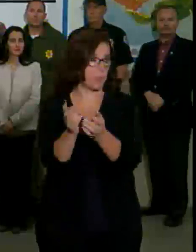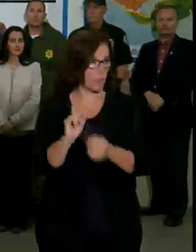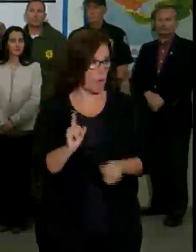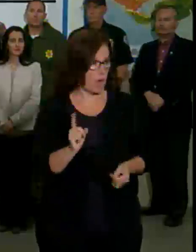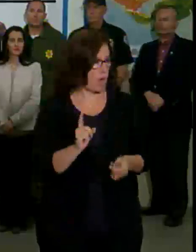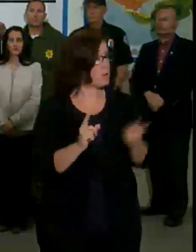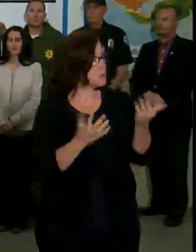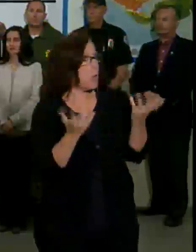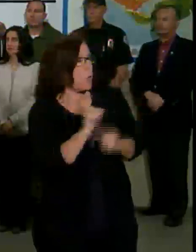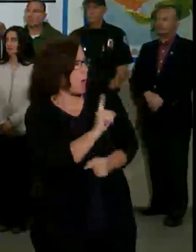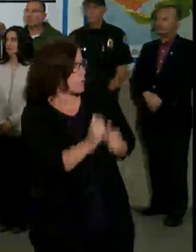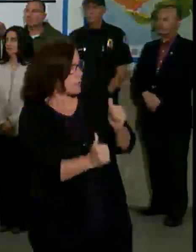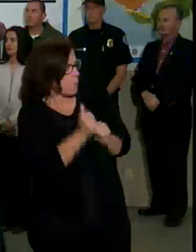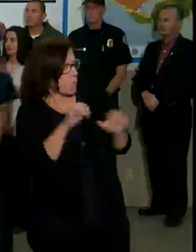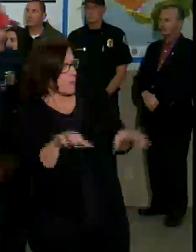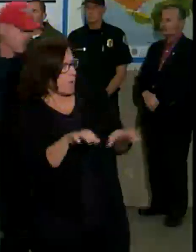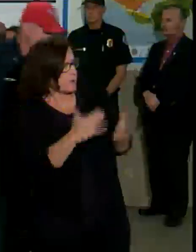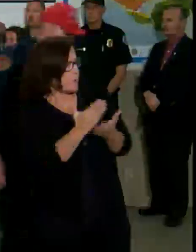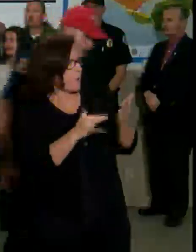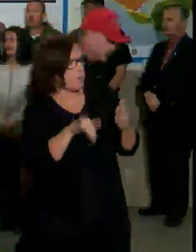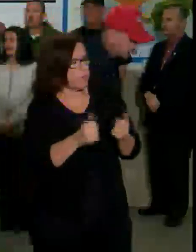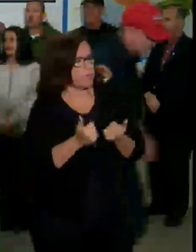now? Where's the most active part of the fire Chief right Brown? now? Where's it going?